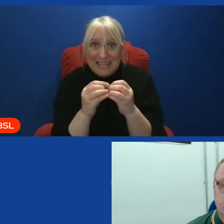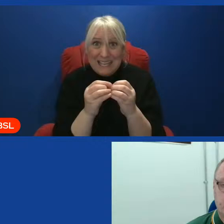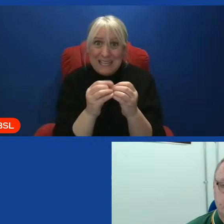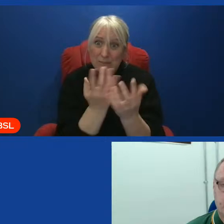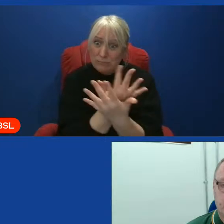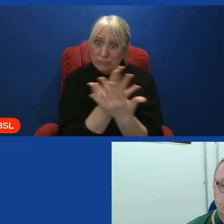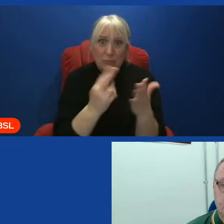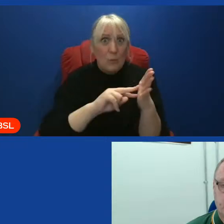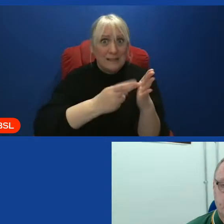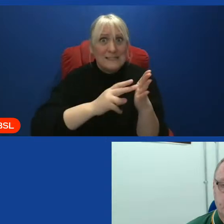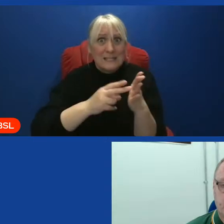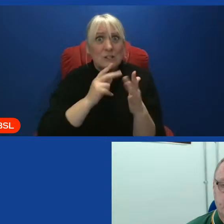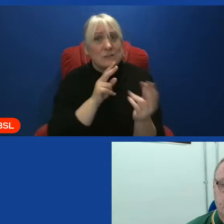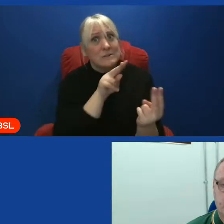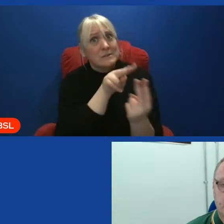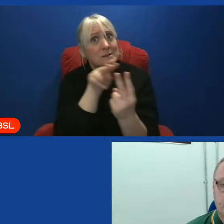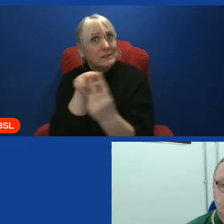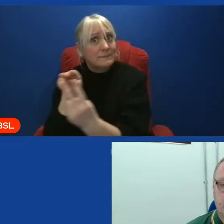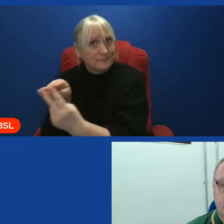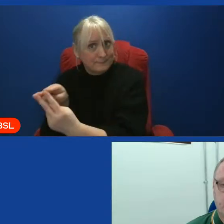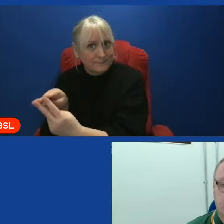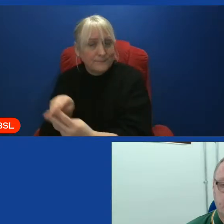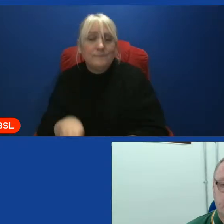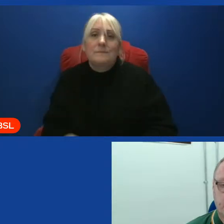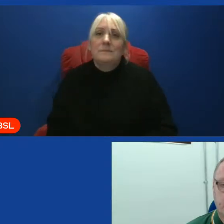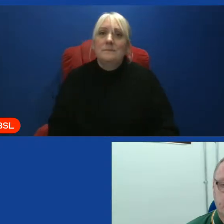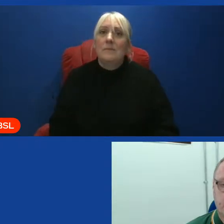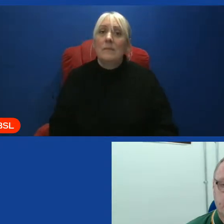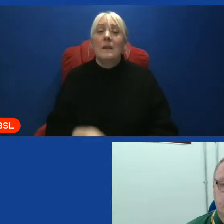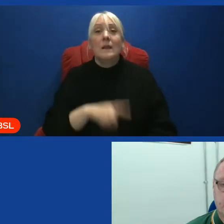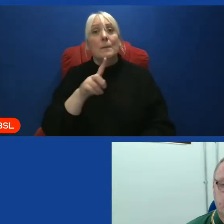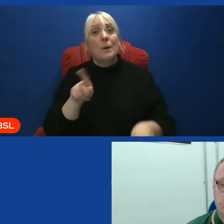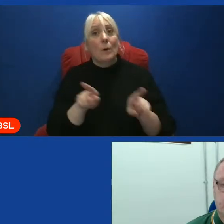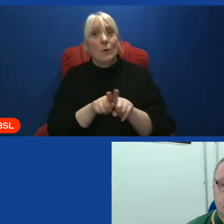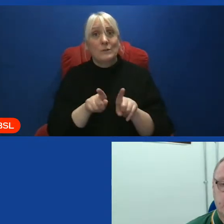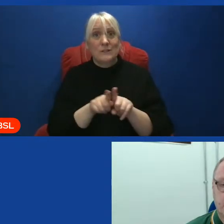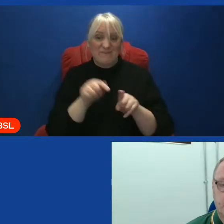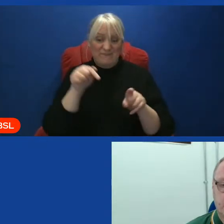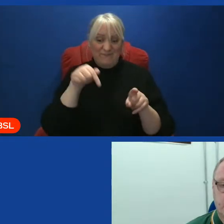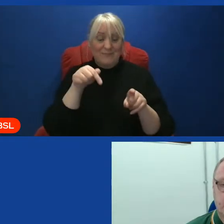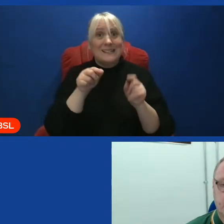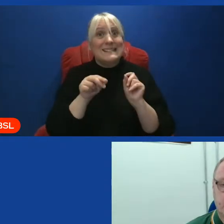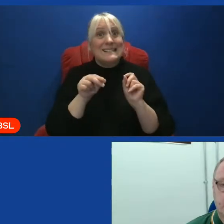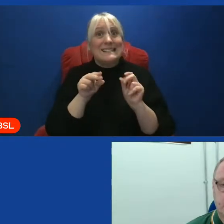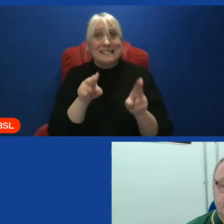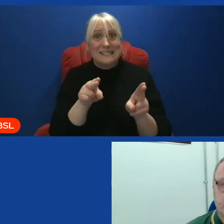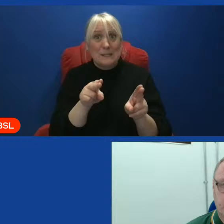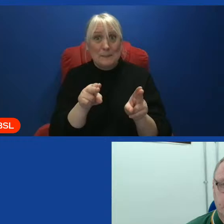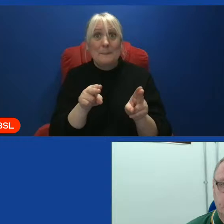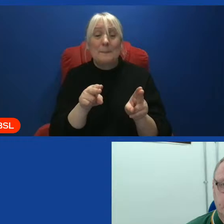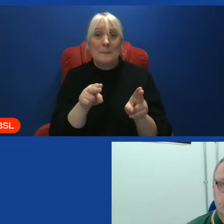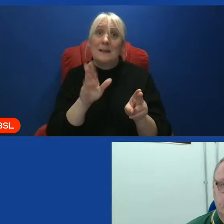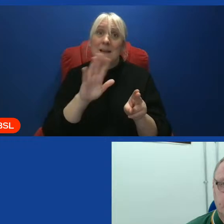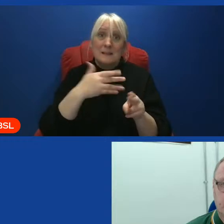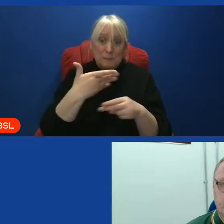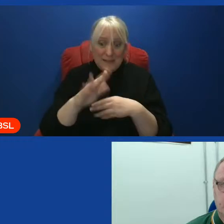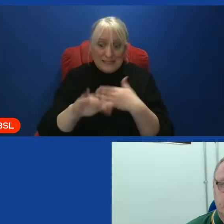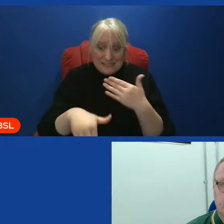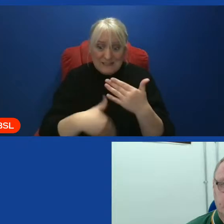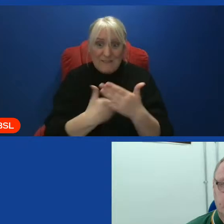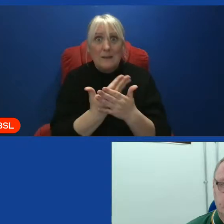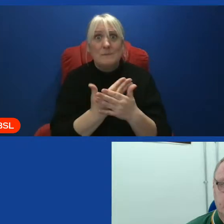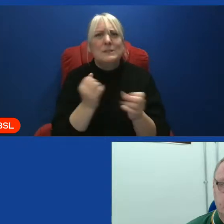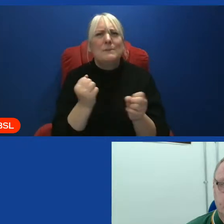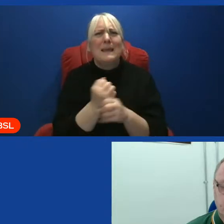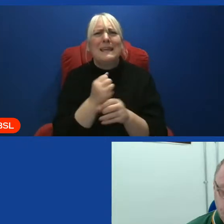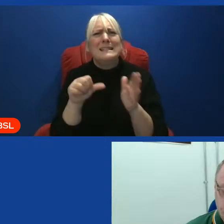But sadly, what I would say also is that the system has been developed to make it difficult for people